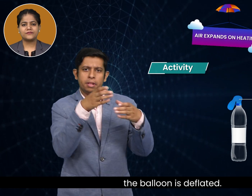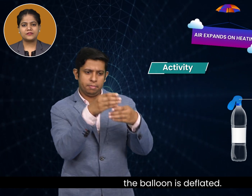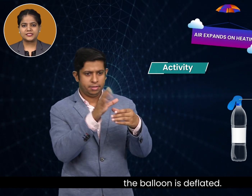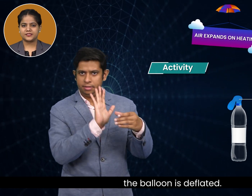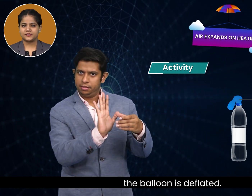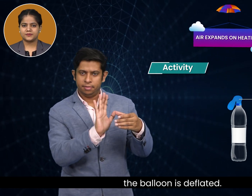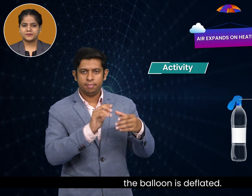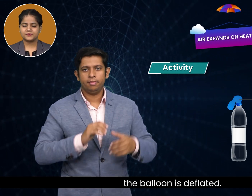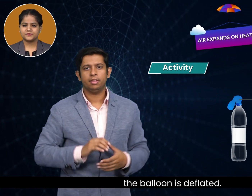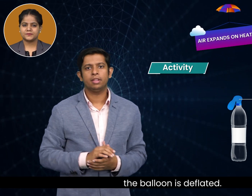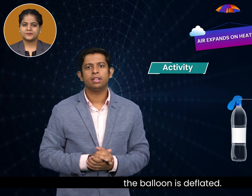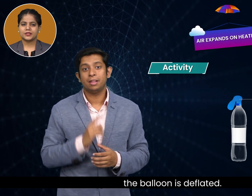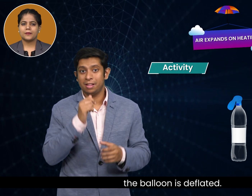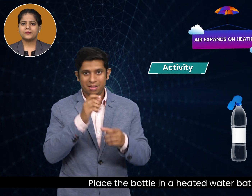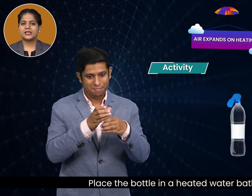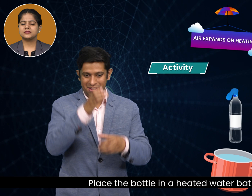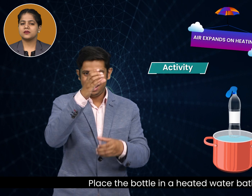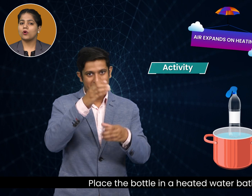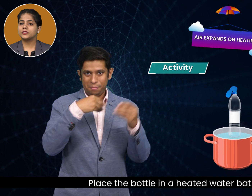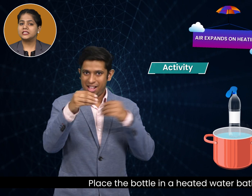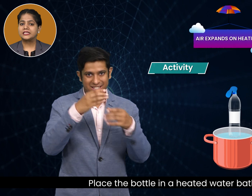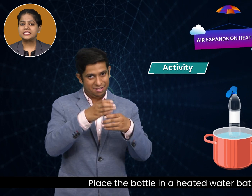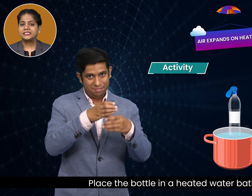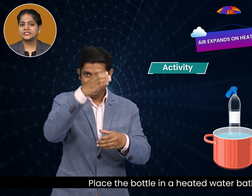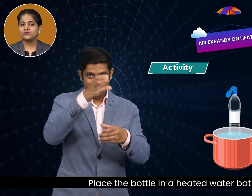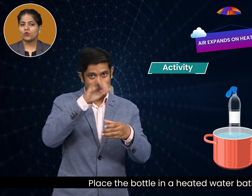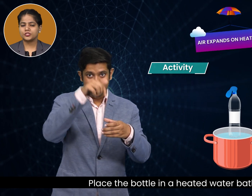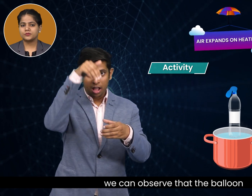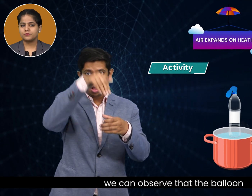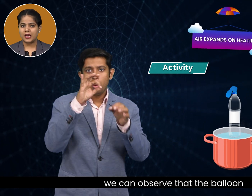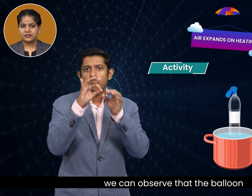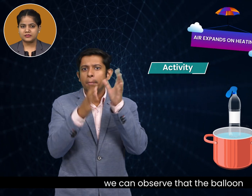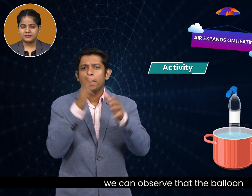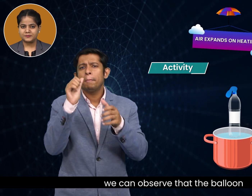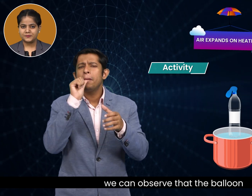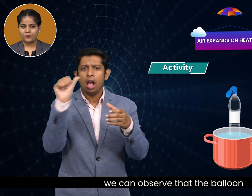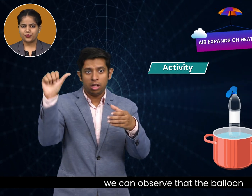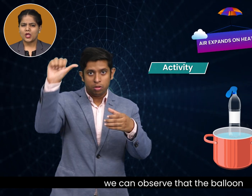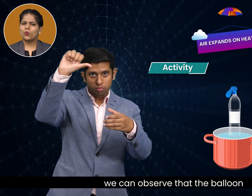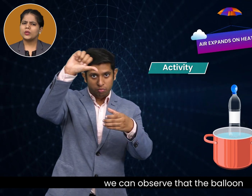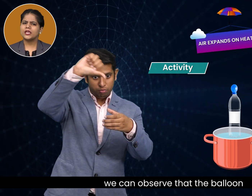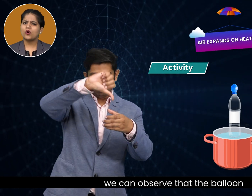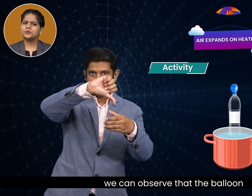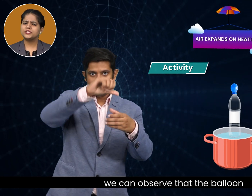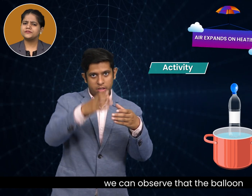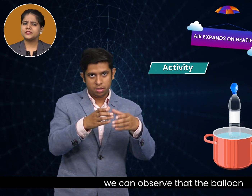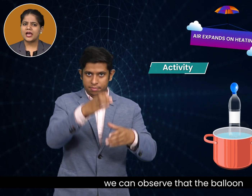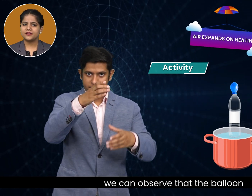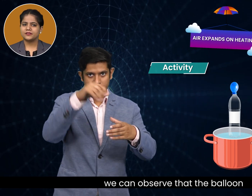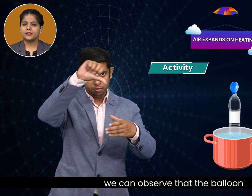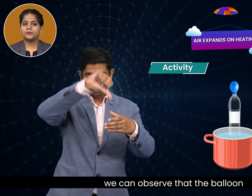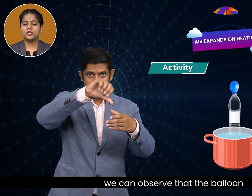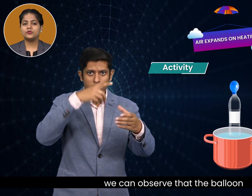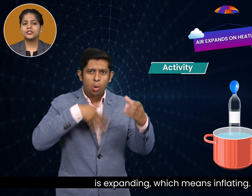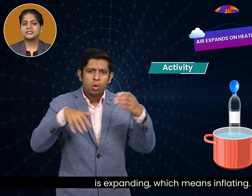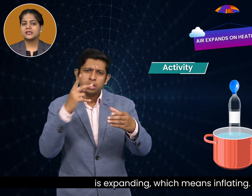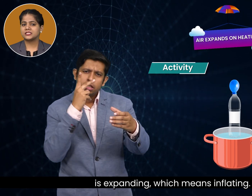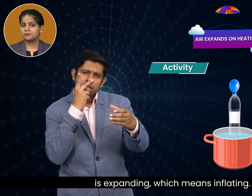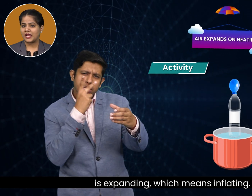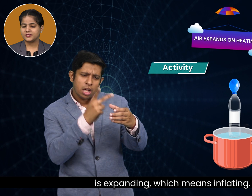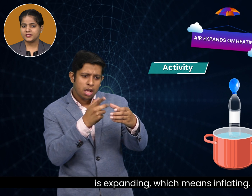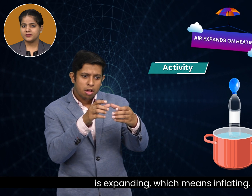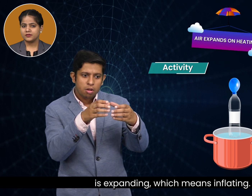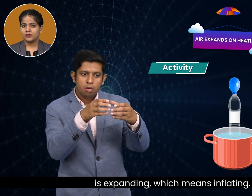is deflated. Place the bottle in a heated water bath. We can observe that the balloon